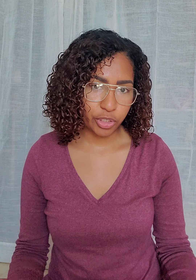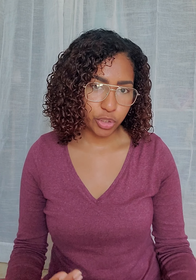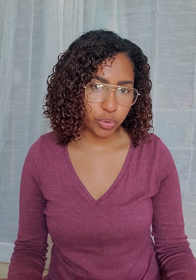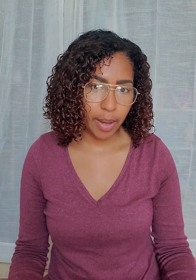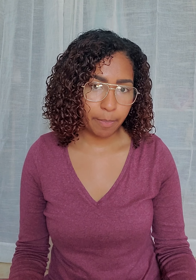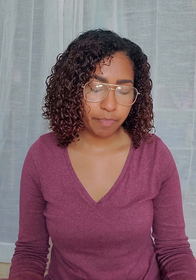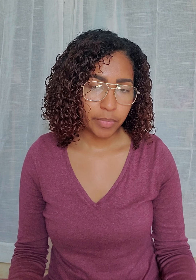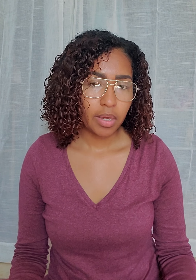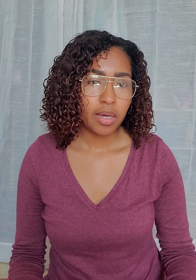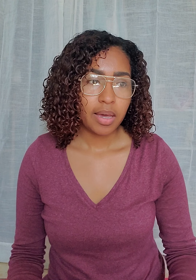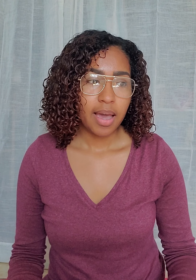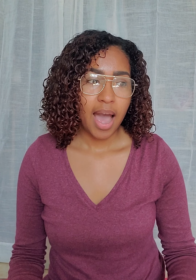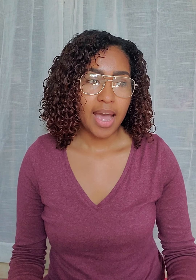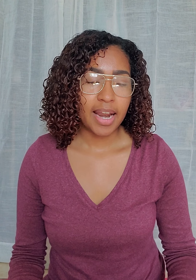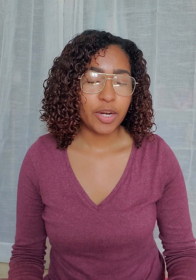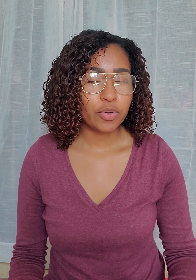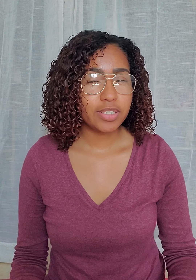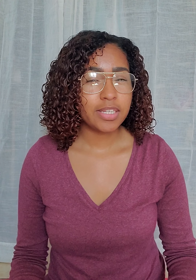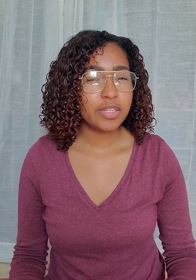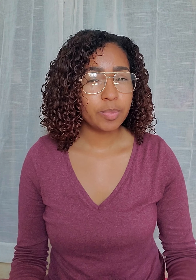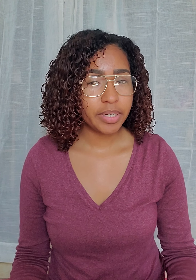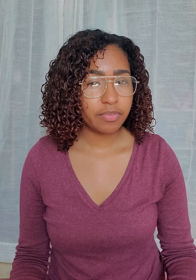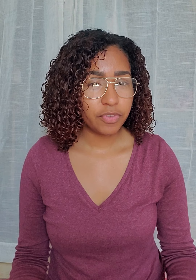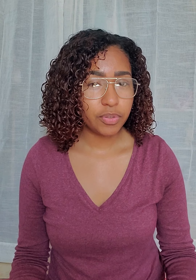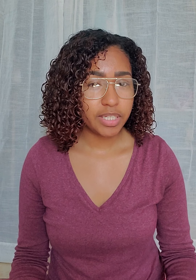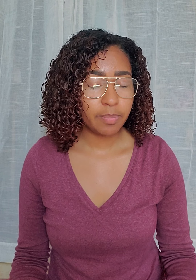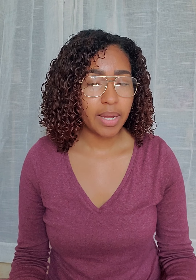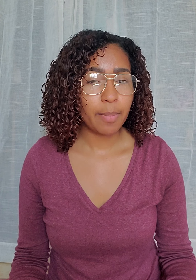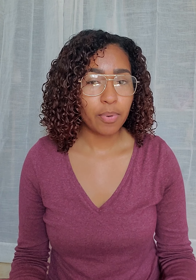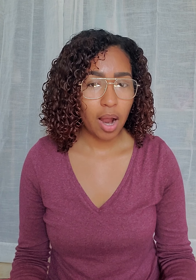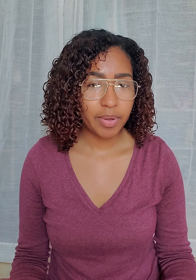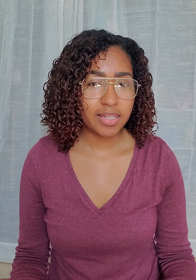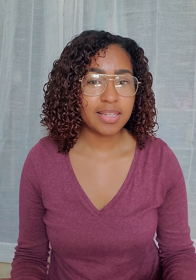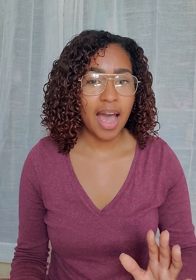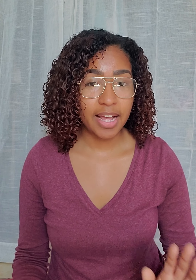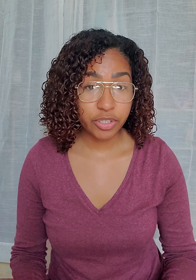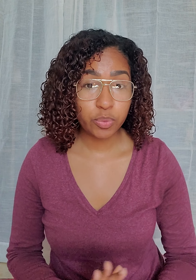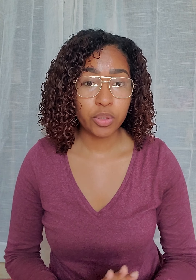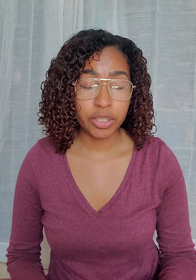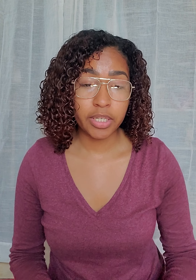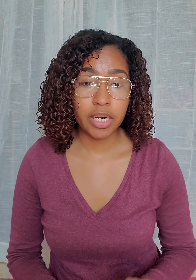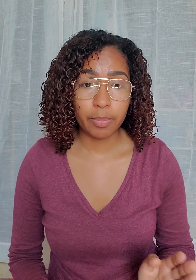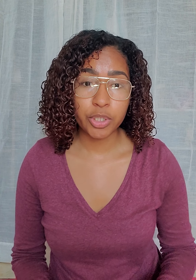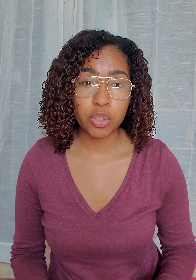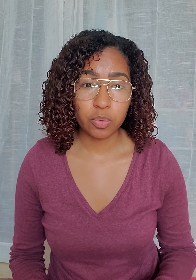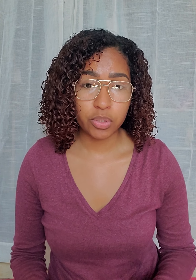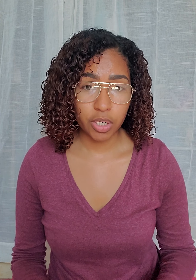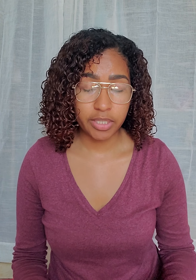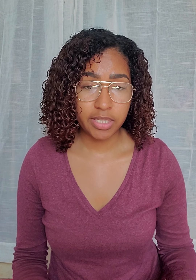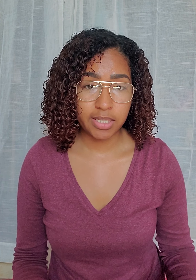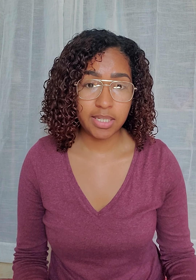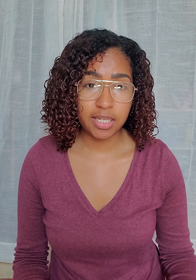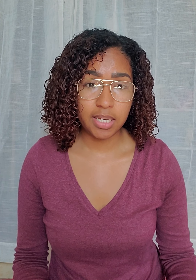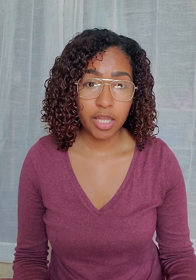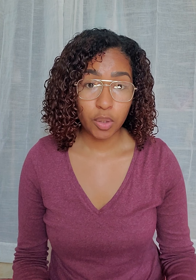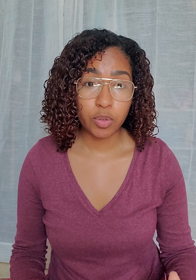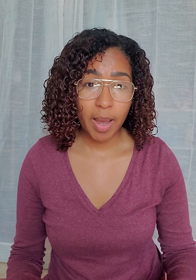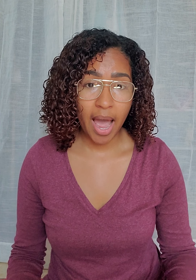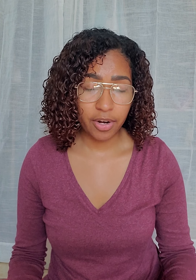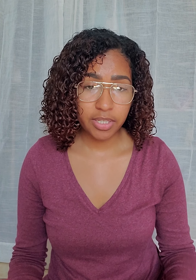to them. And I know this is a little bit confusing, but I promise as you learn the numbers, you will start to see those patterns and